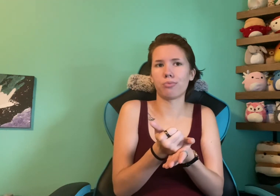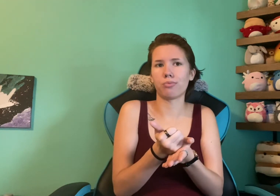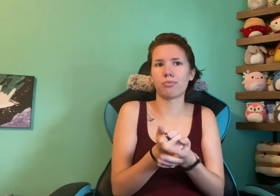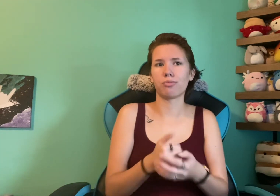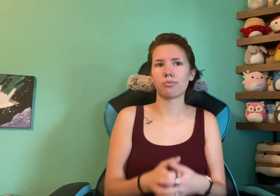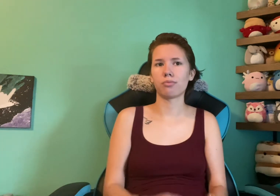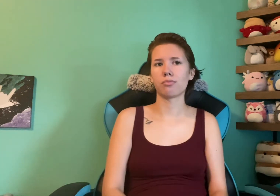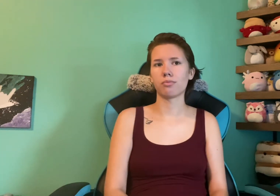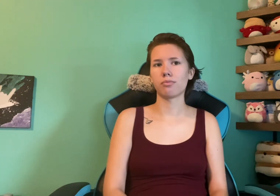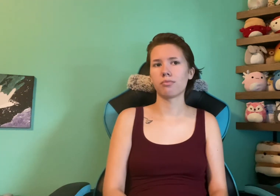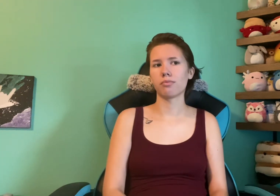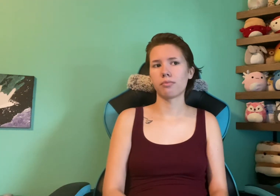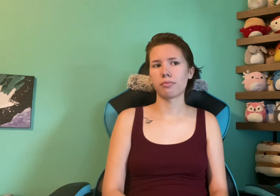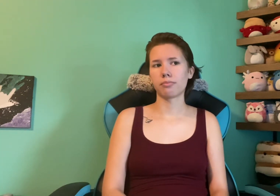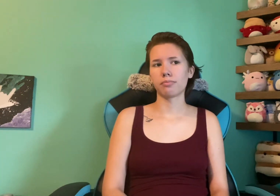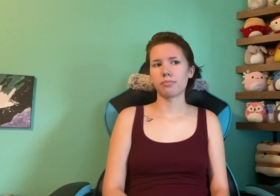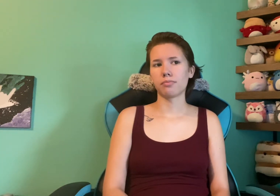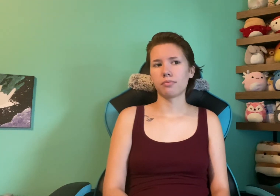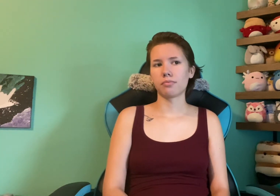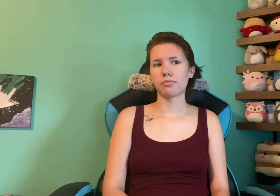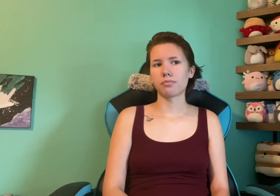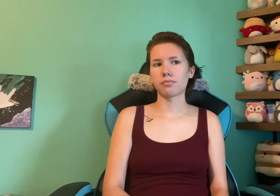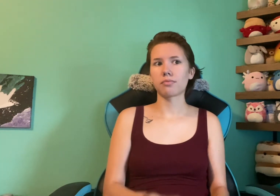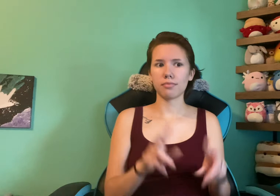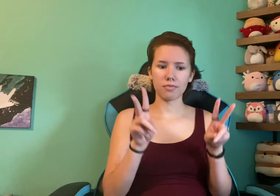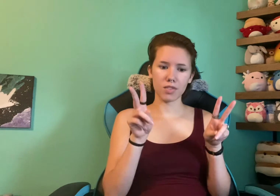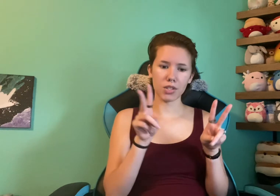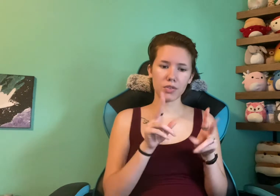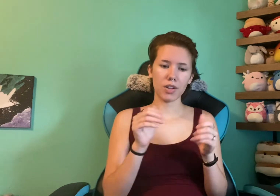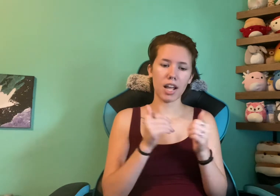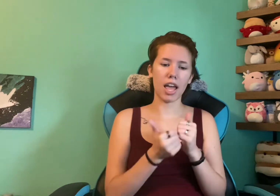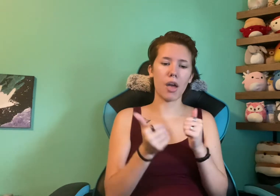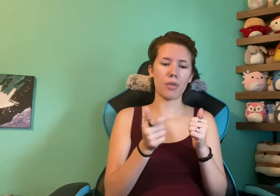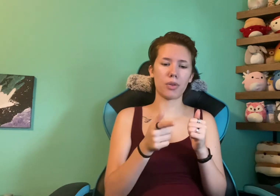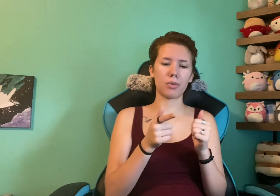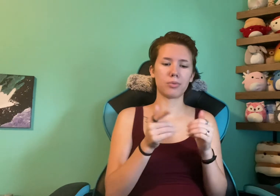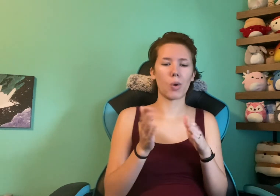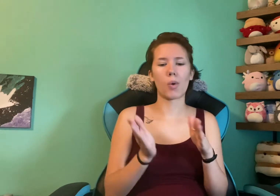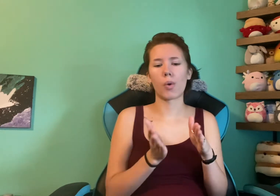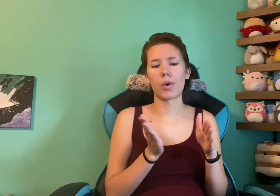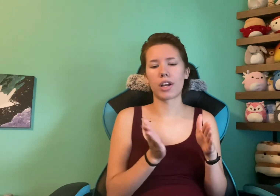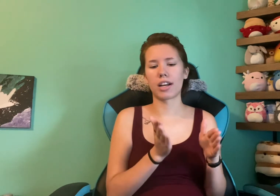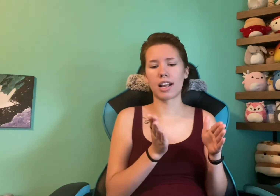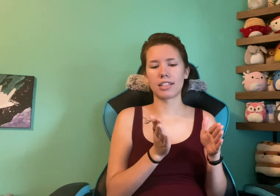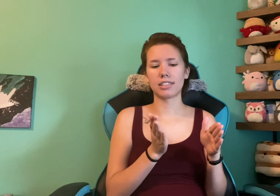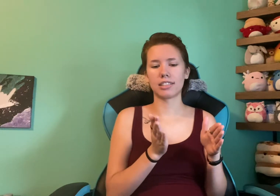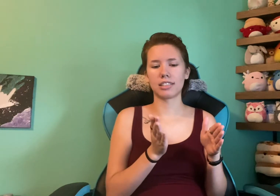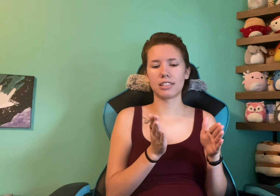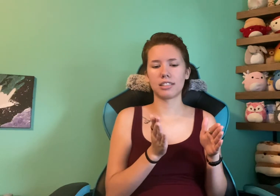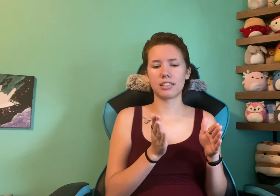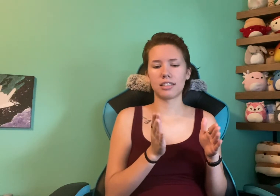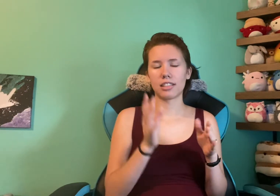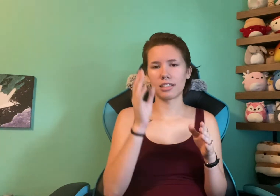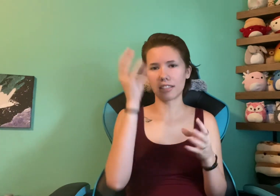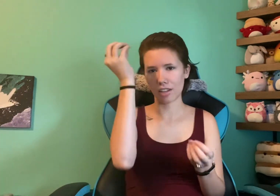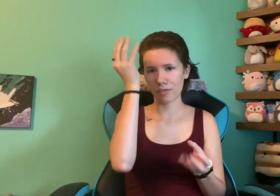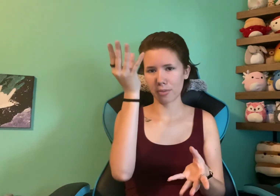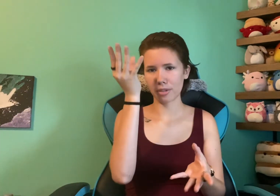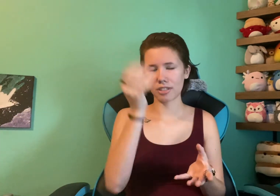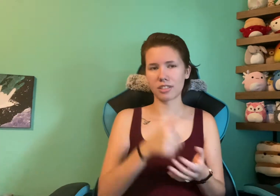they're organizing the information as you listen. So I will read